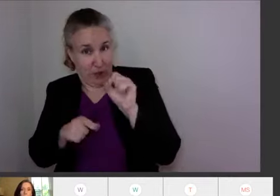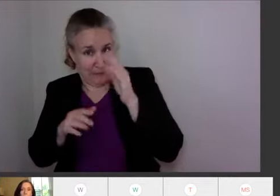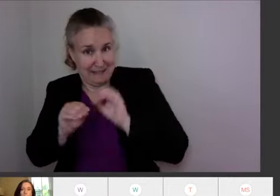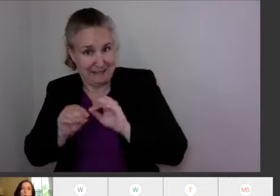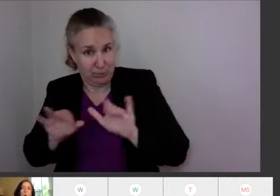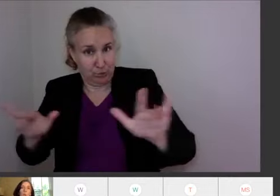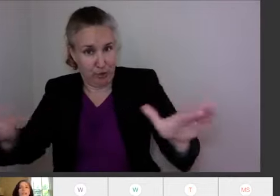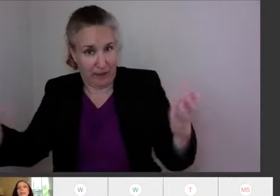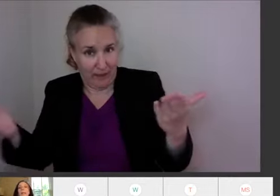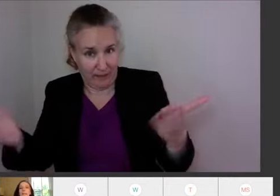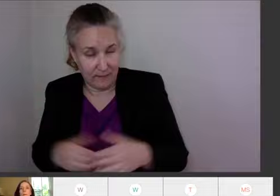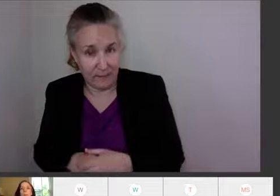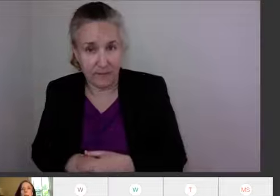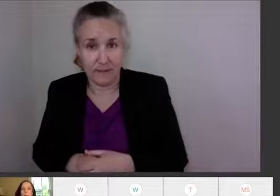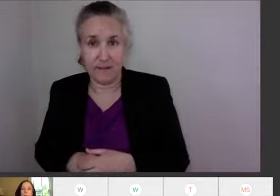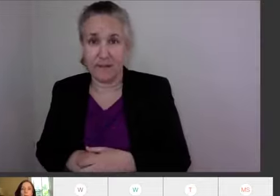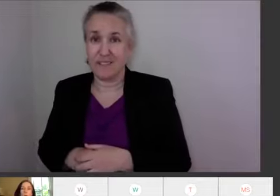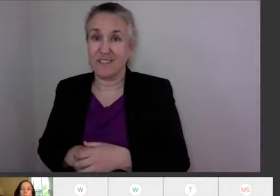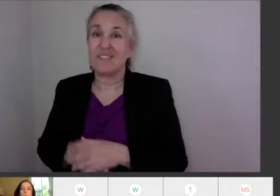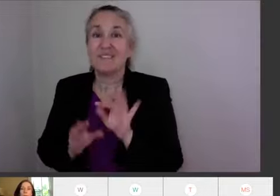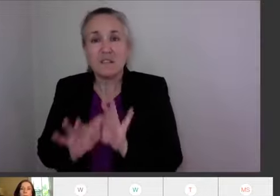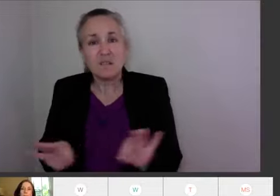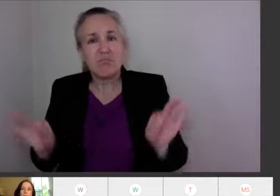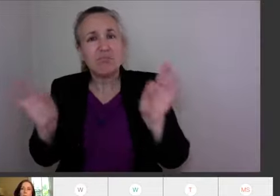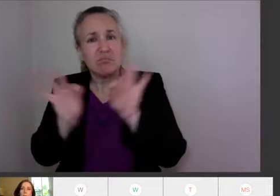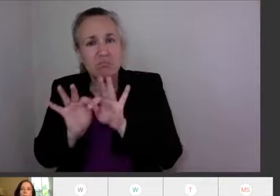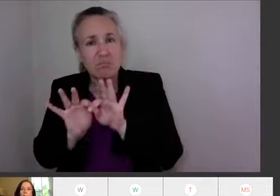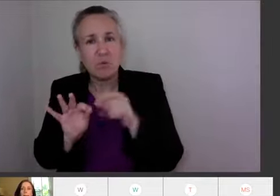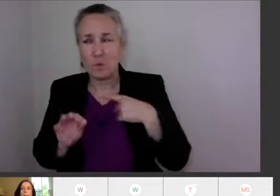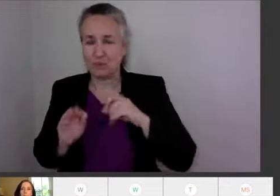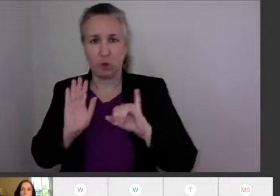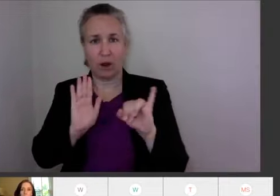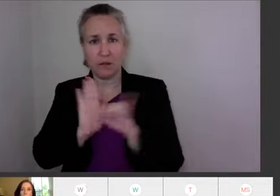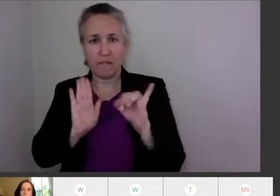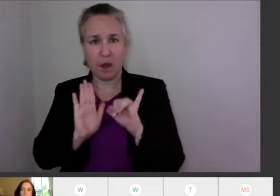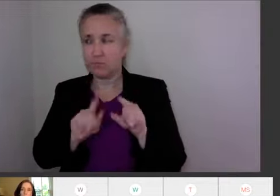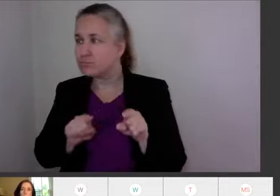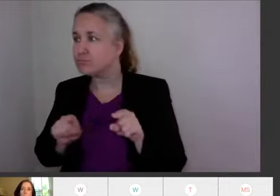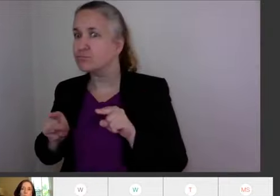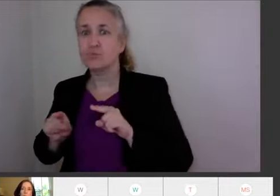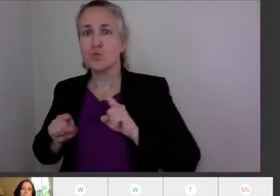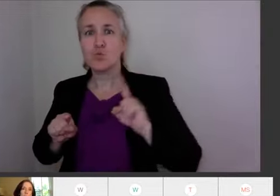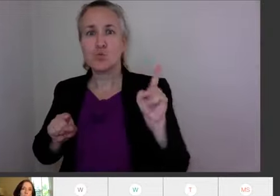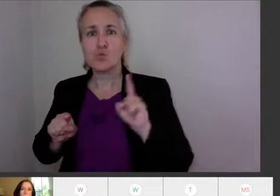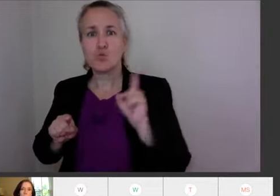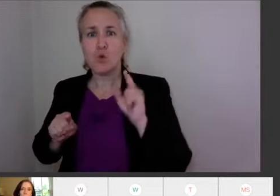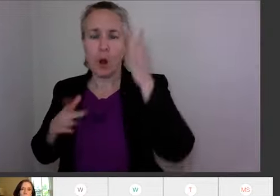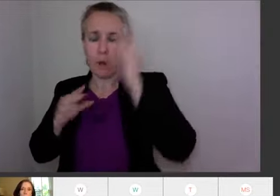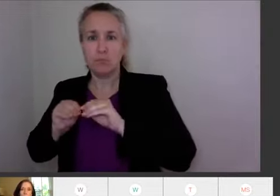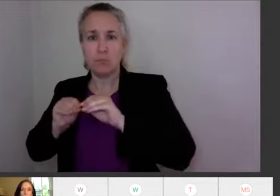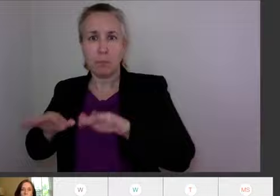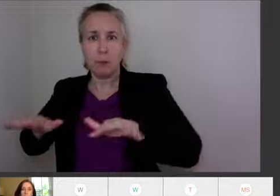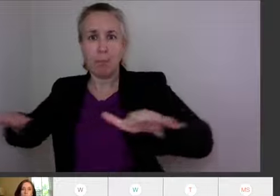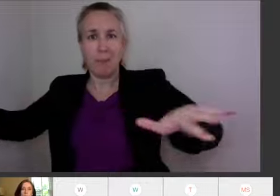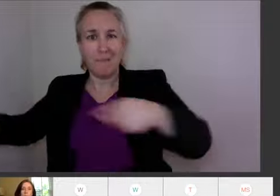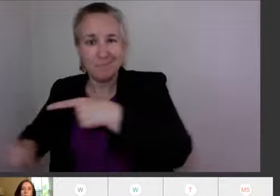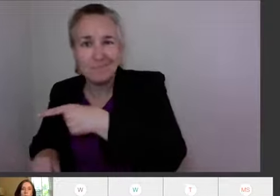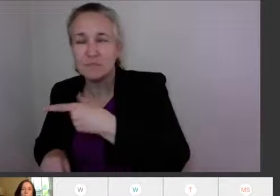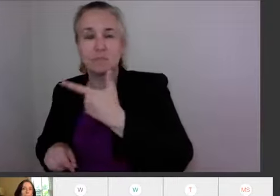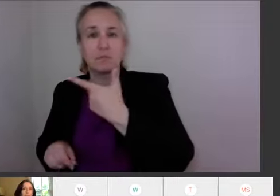our county. We need to be able to quickly identify any location where we might have a disease